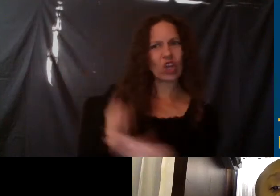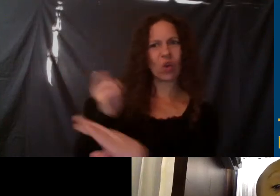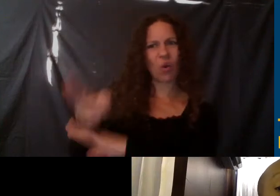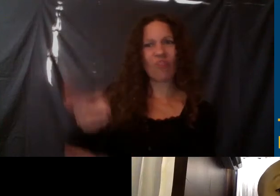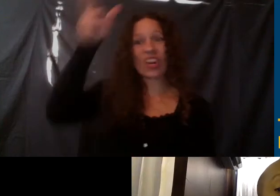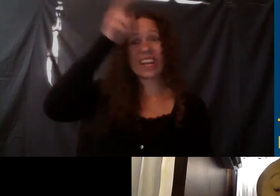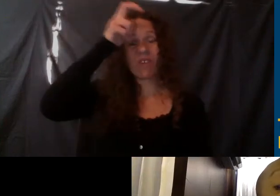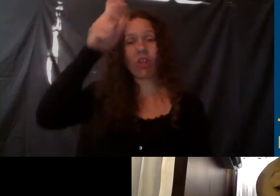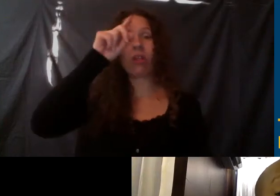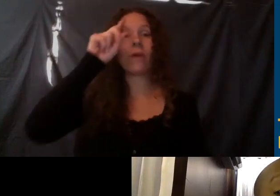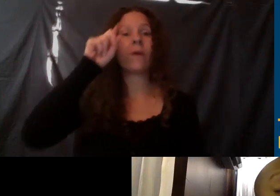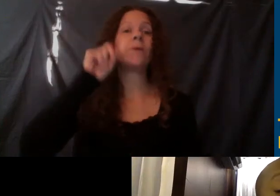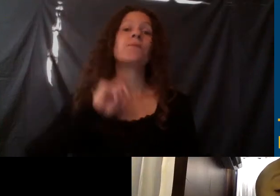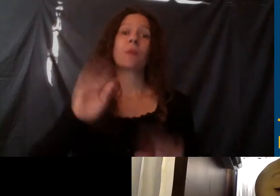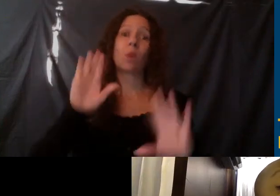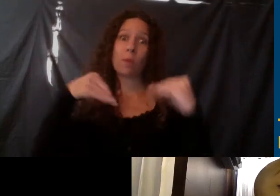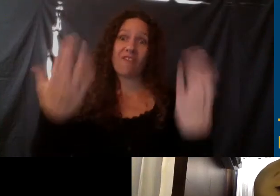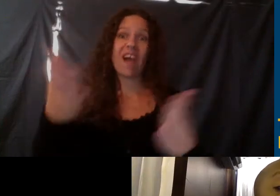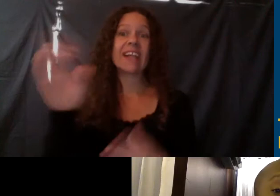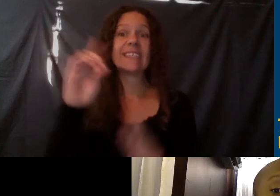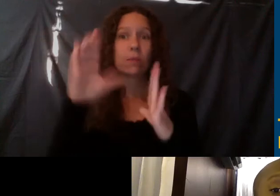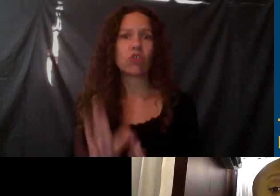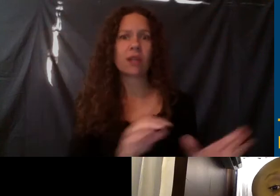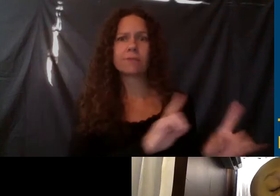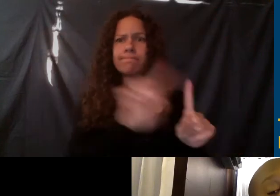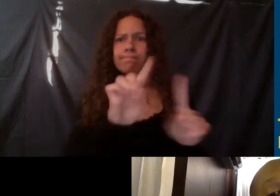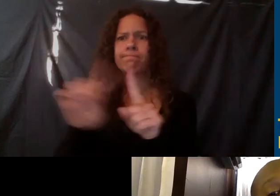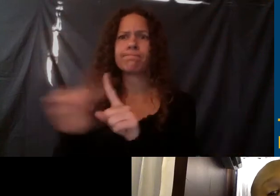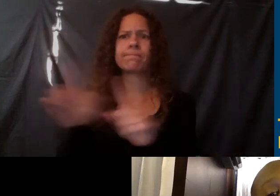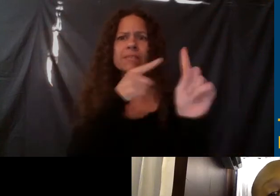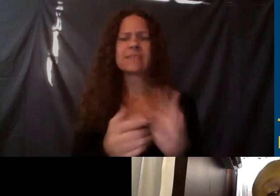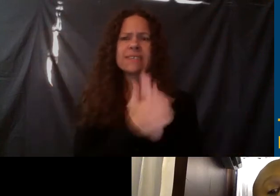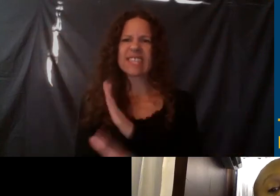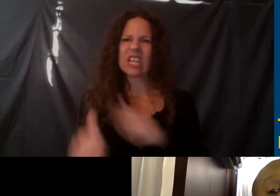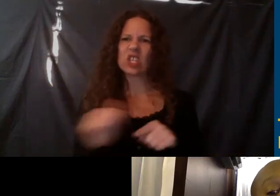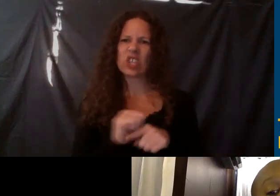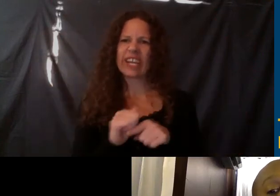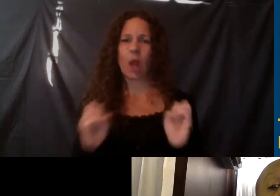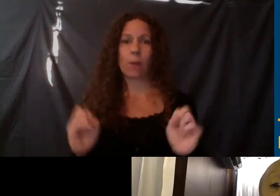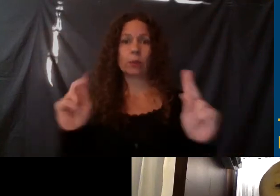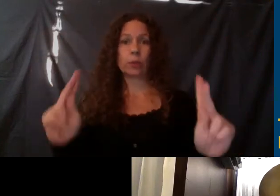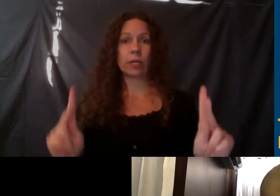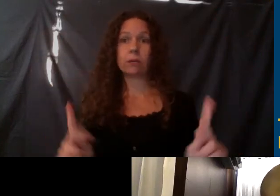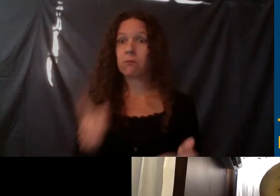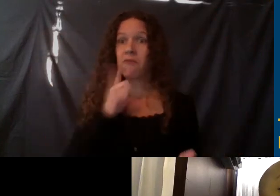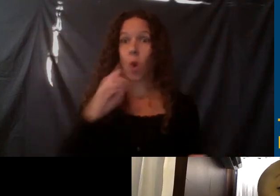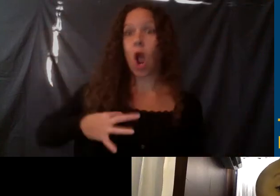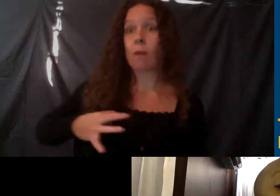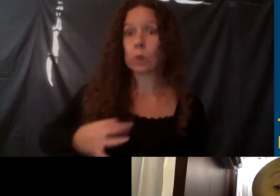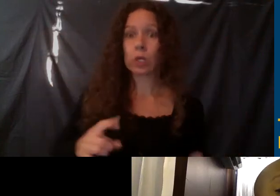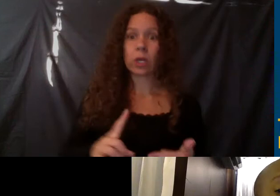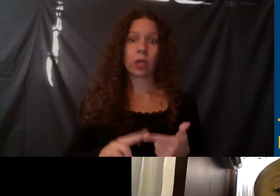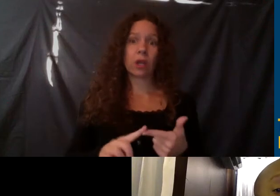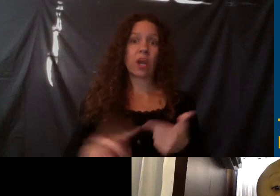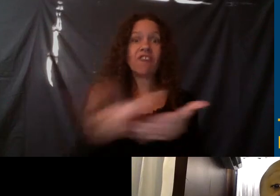on providing Democrats training opportunities on specific skills like being a volunteer or fundraising or making a hard ask with